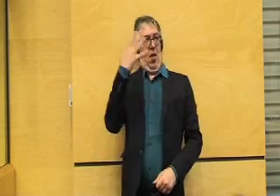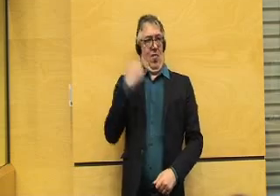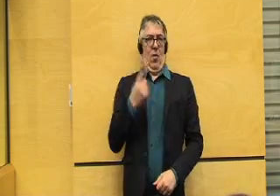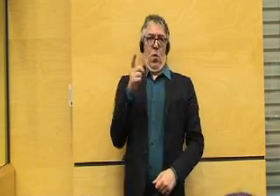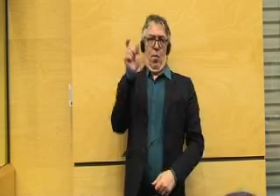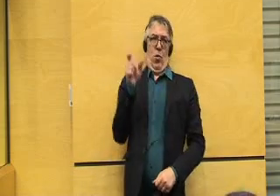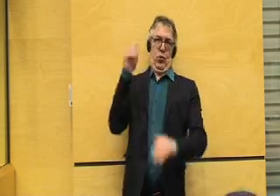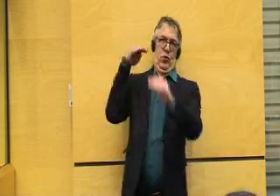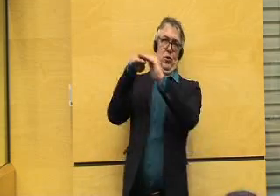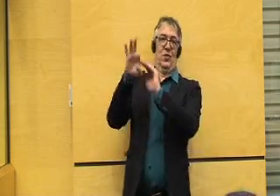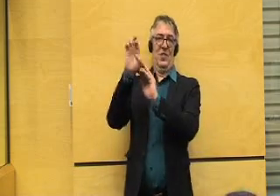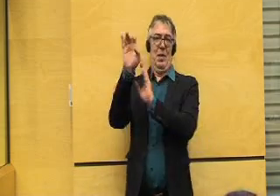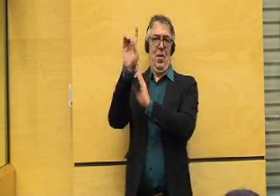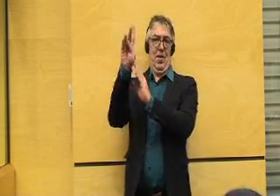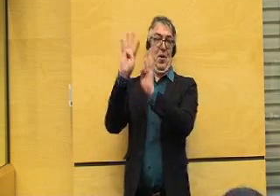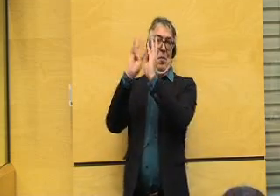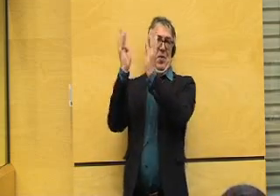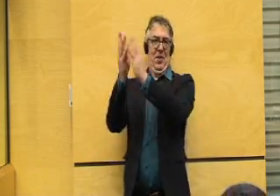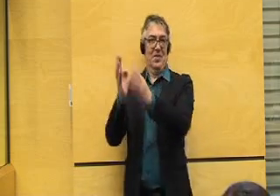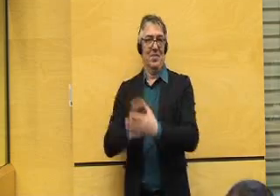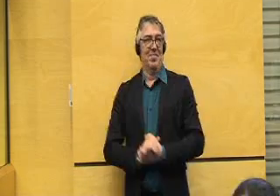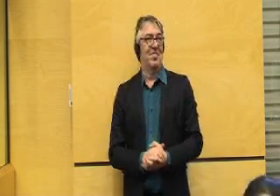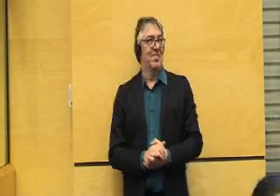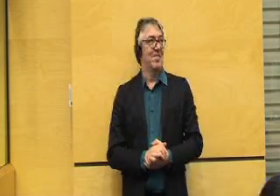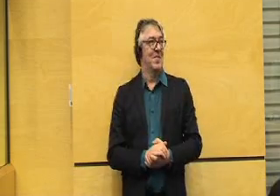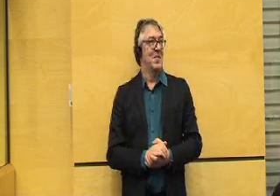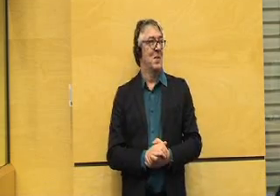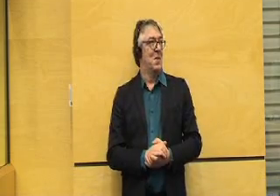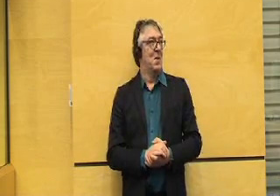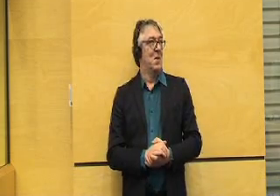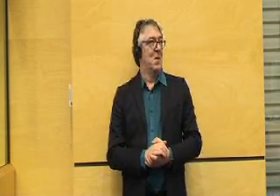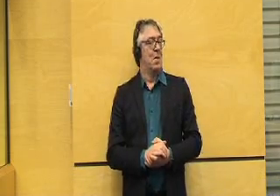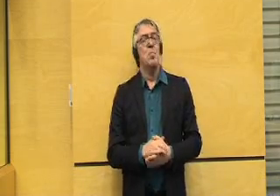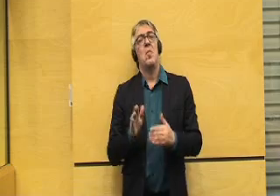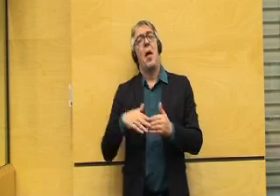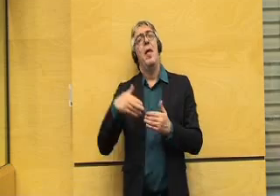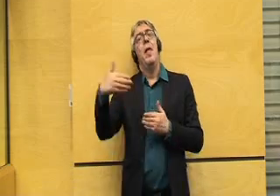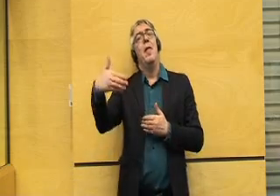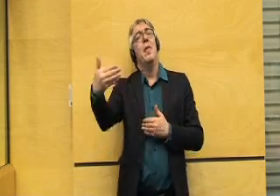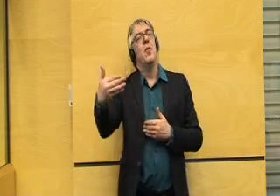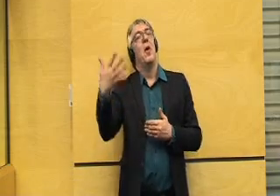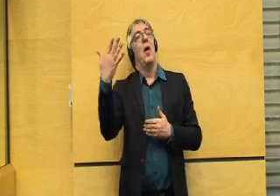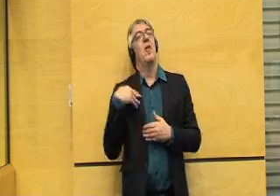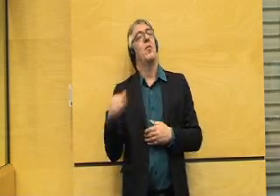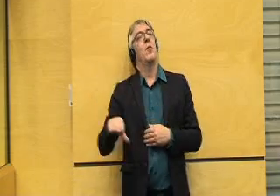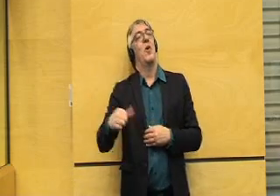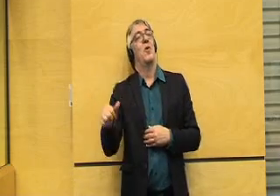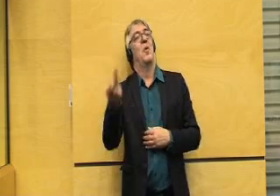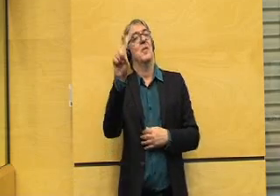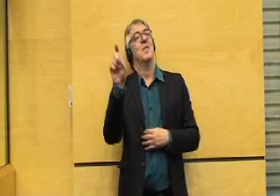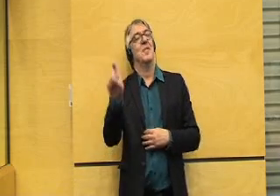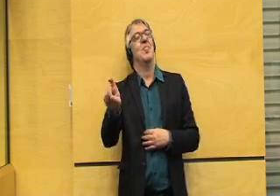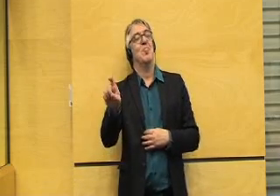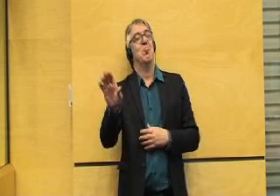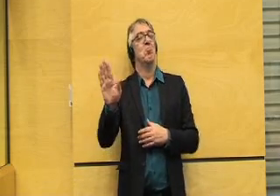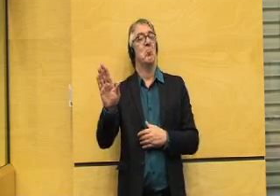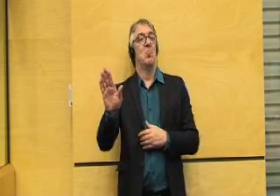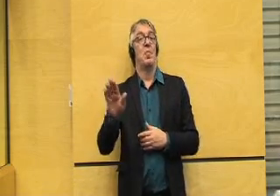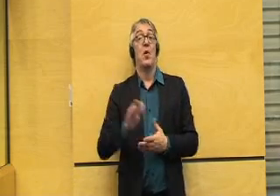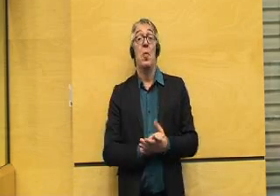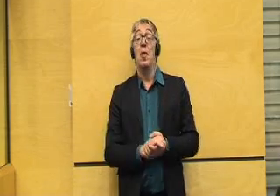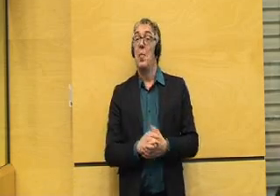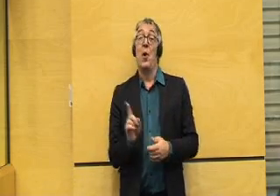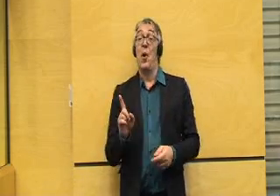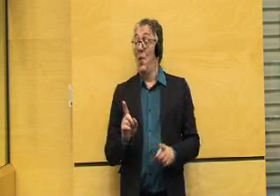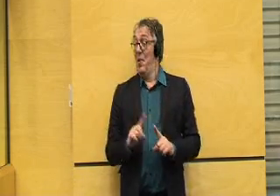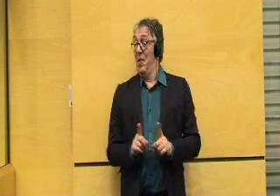ask some of the questions he usually asks, but he's not here today. Actually, this session is very interesting because out of 7 countries